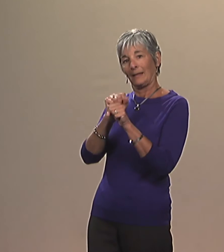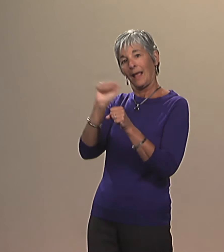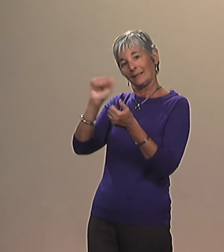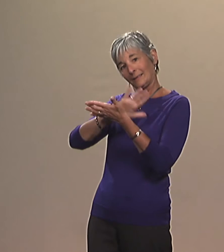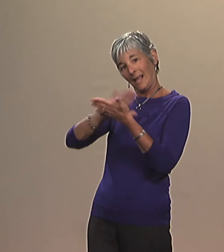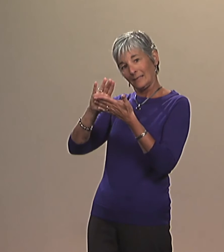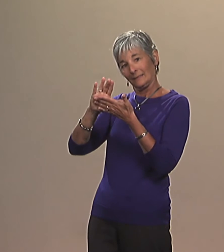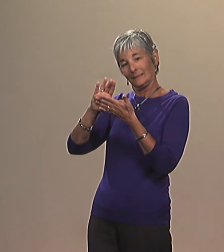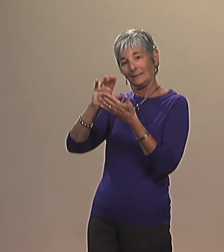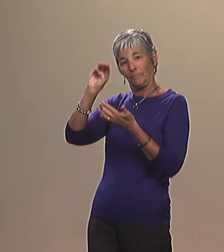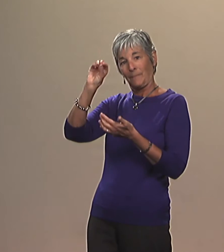nice model.